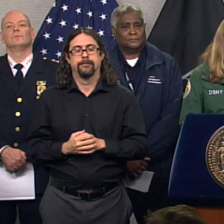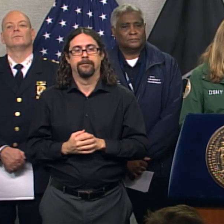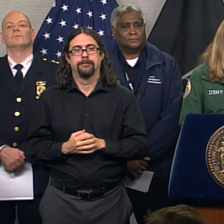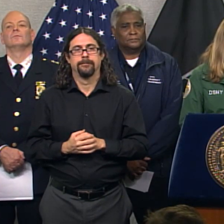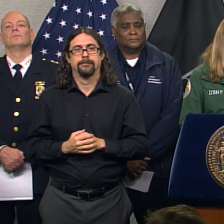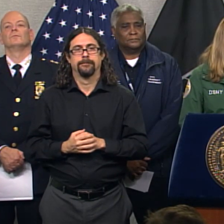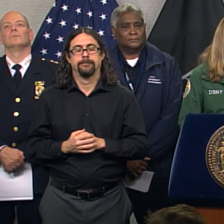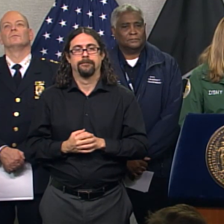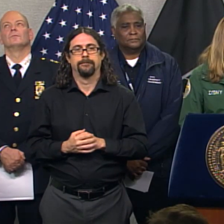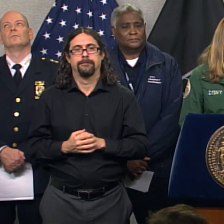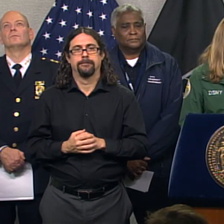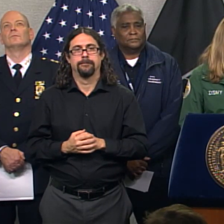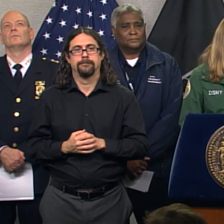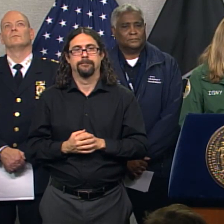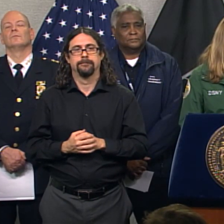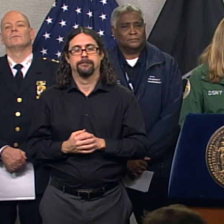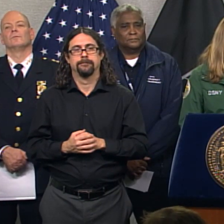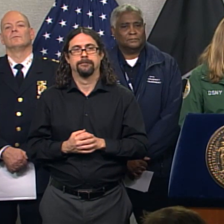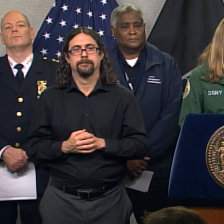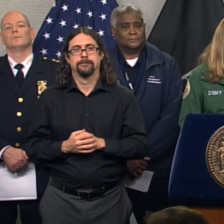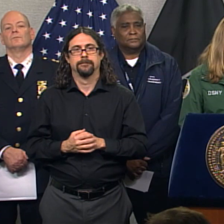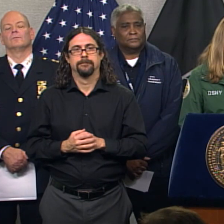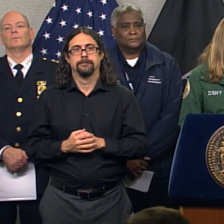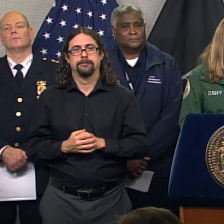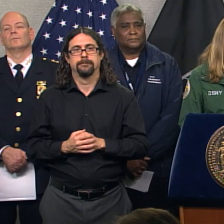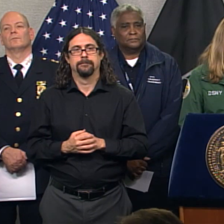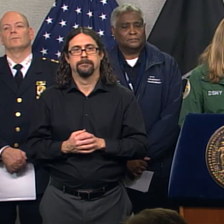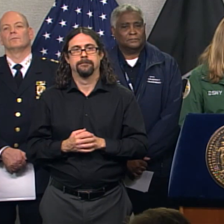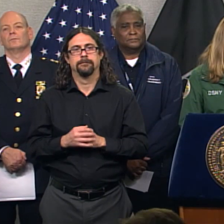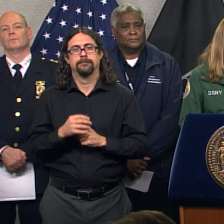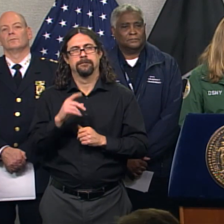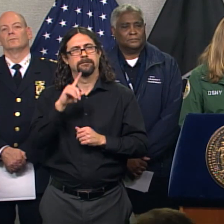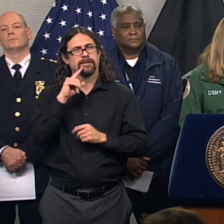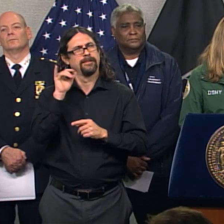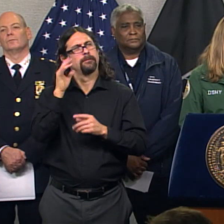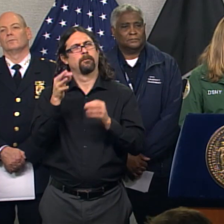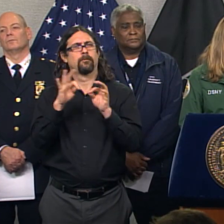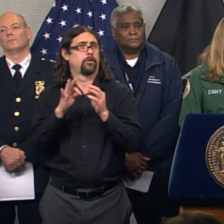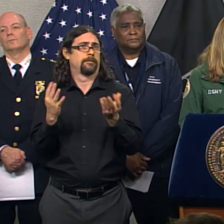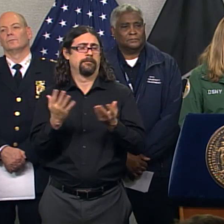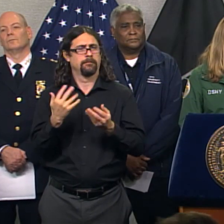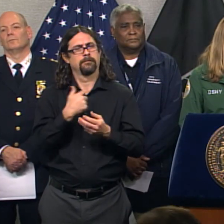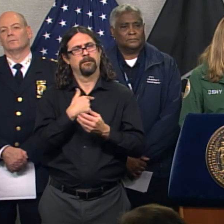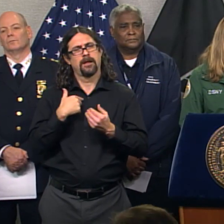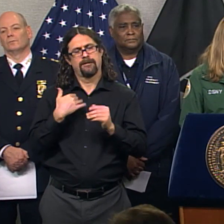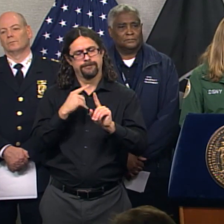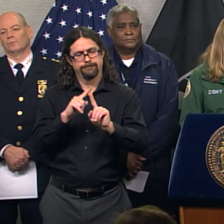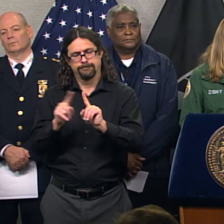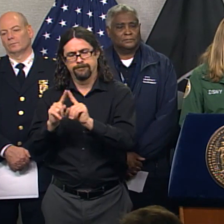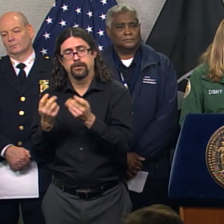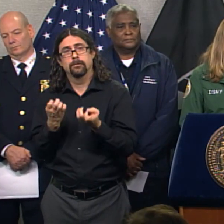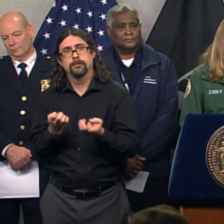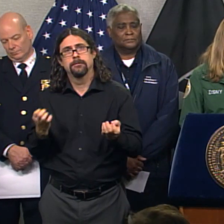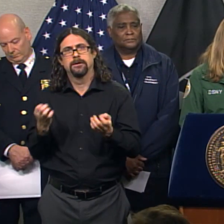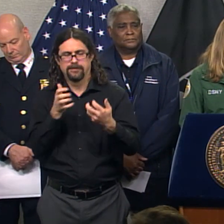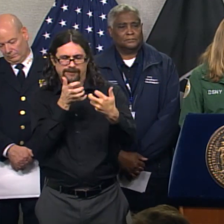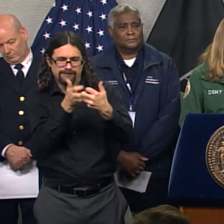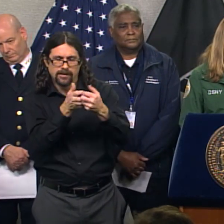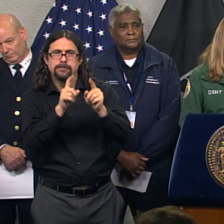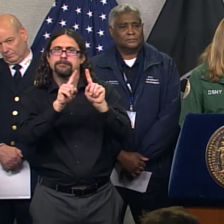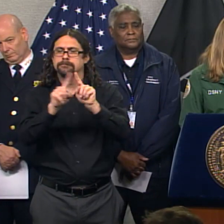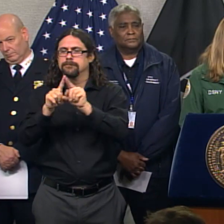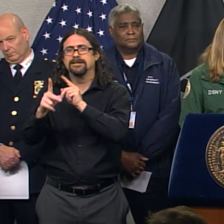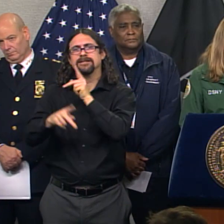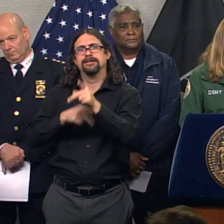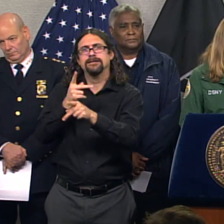right streets, rather than trying to use a one-size-fits-all approach. Equipment out today than you did a year ago. We have less equipment out today than we did